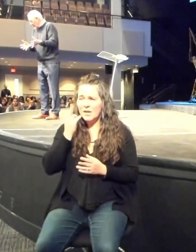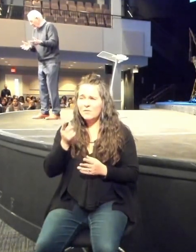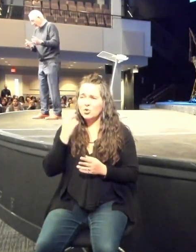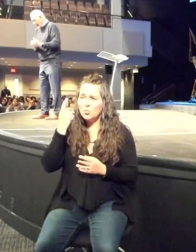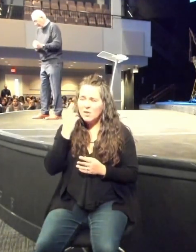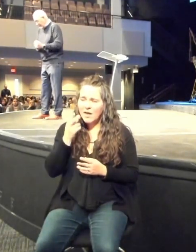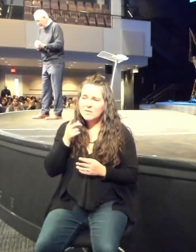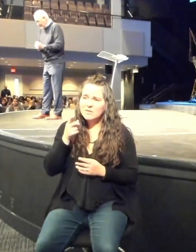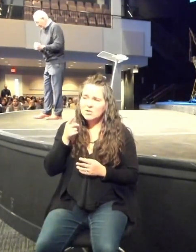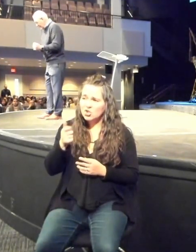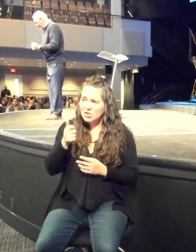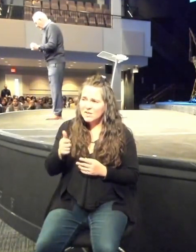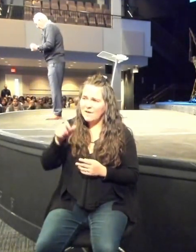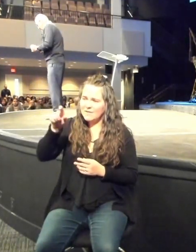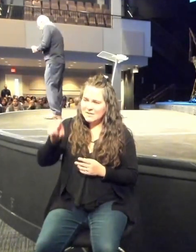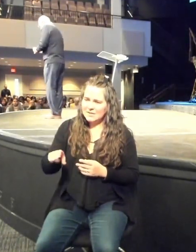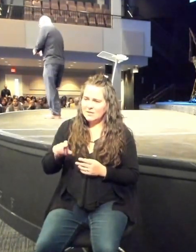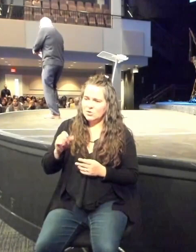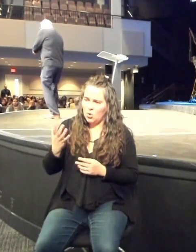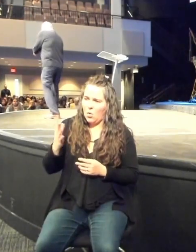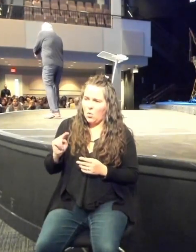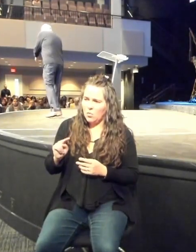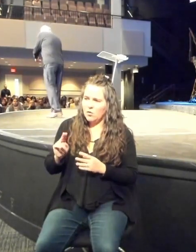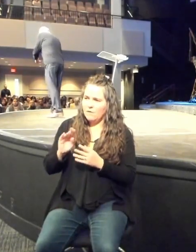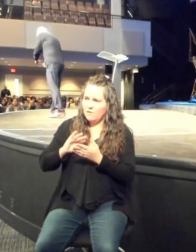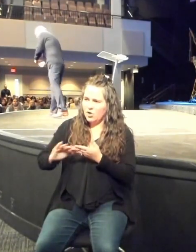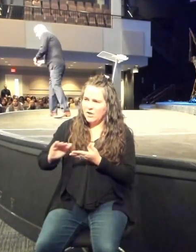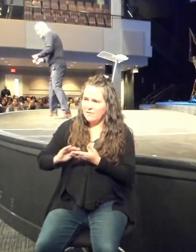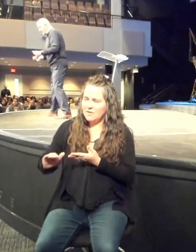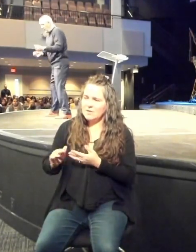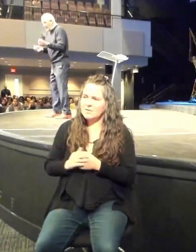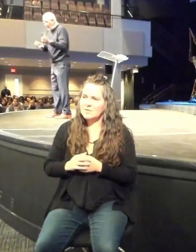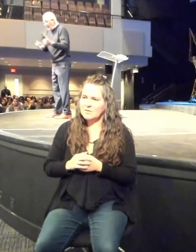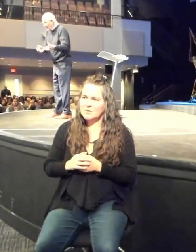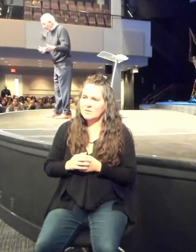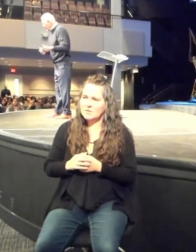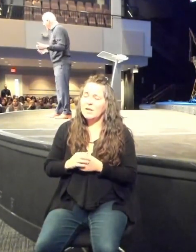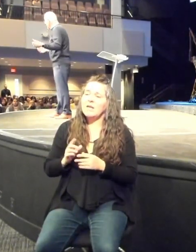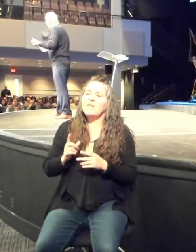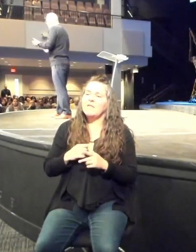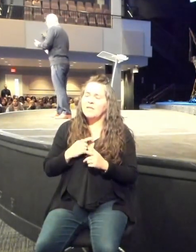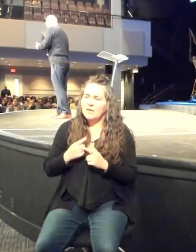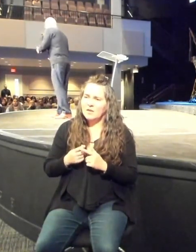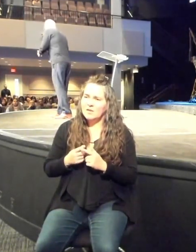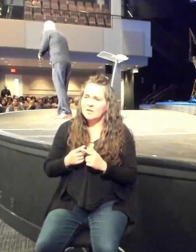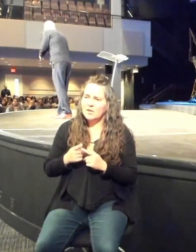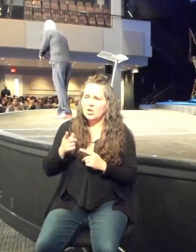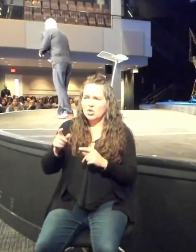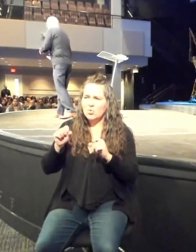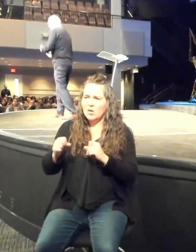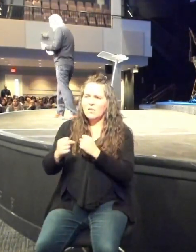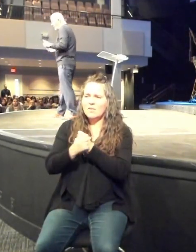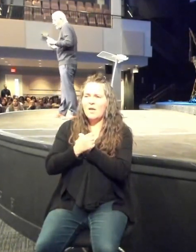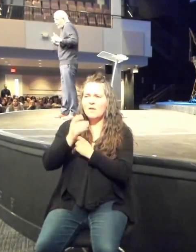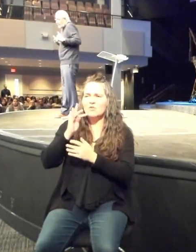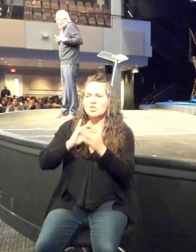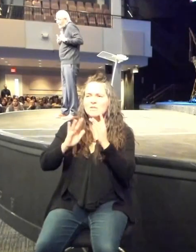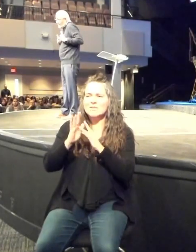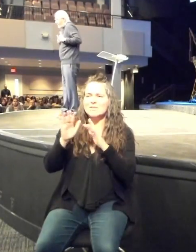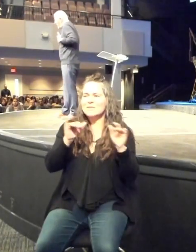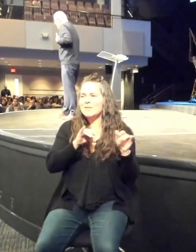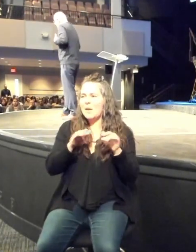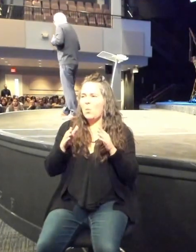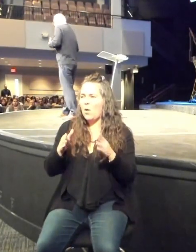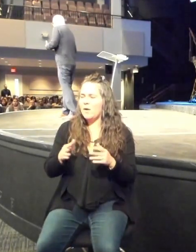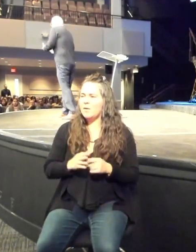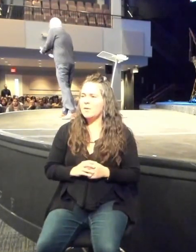in your own life, like she does, you could love me like she loves me. You could be